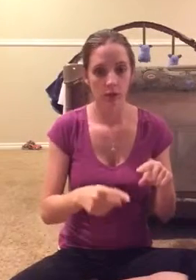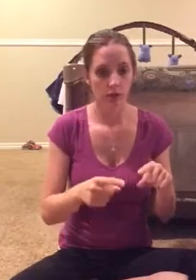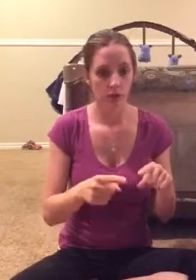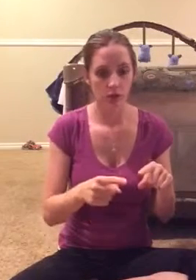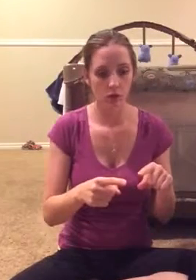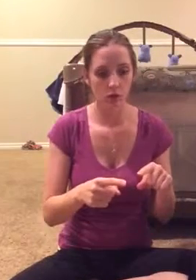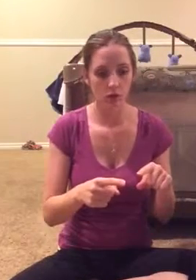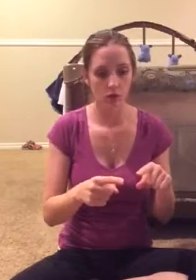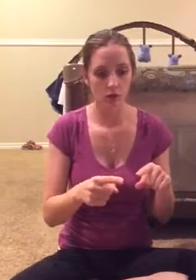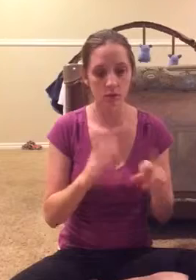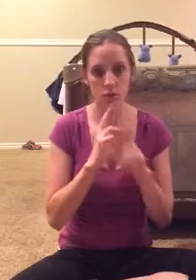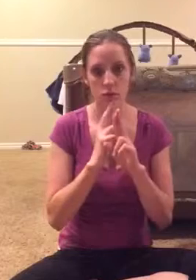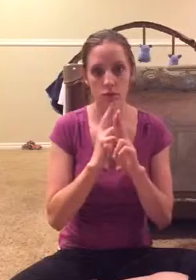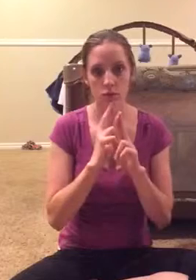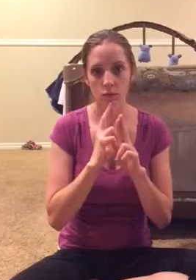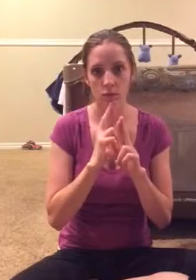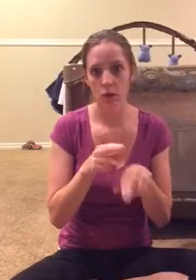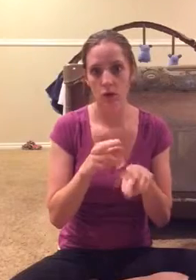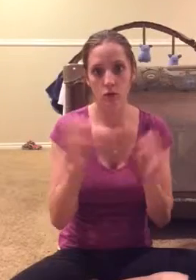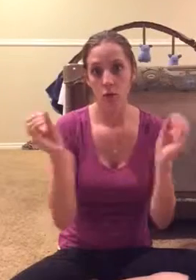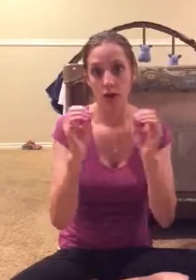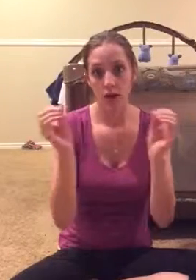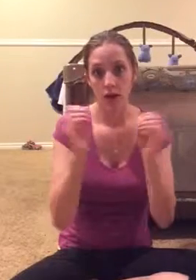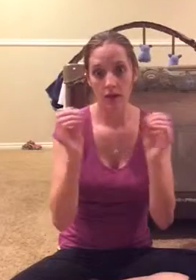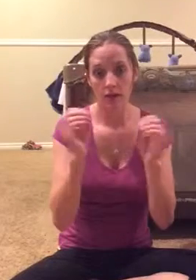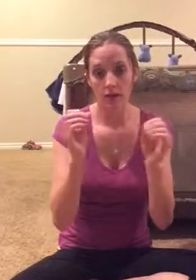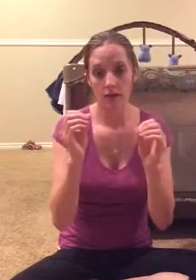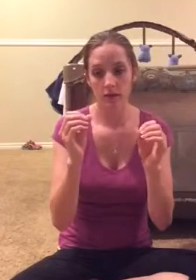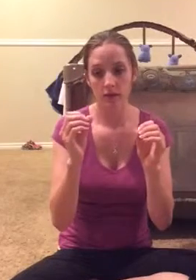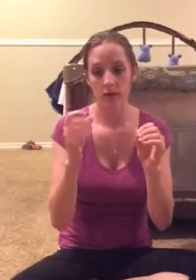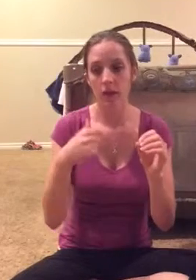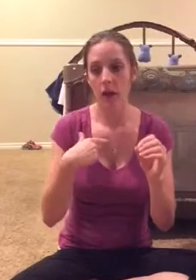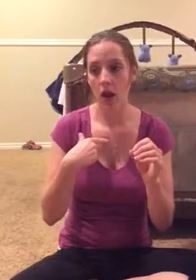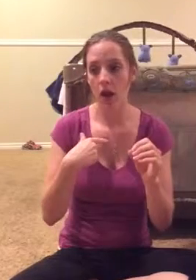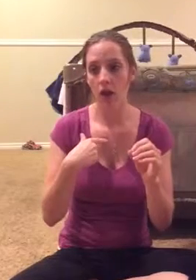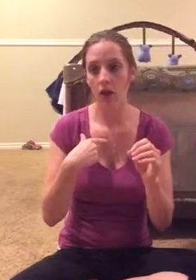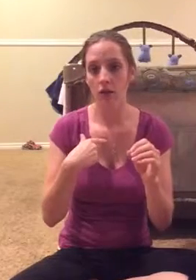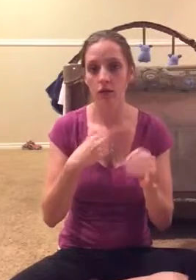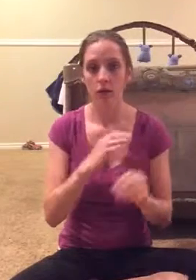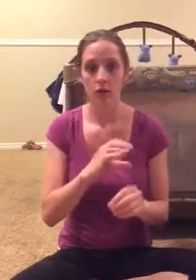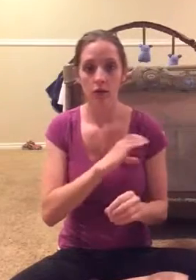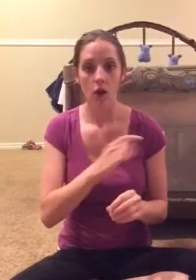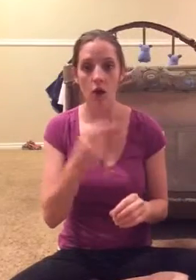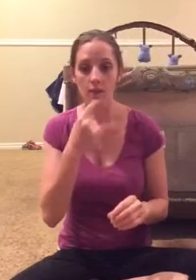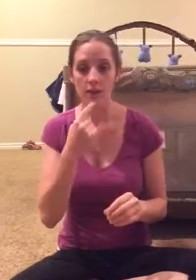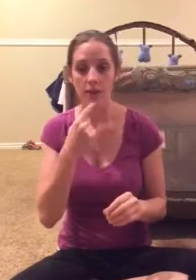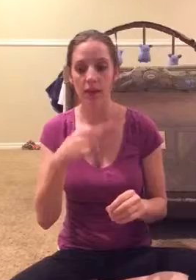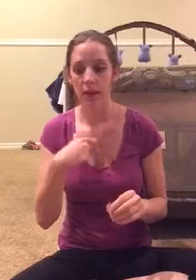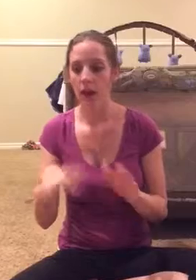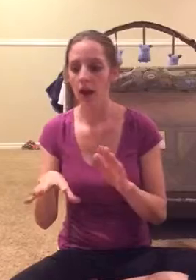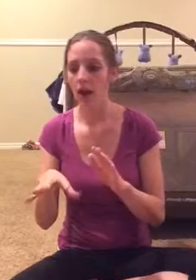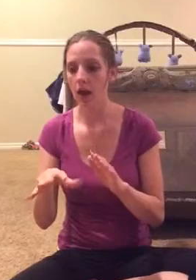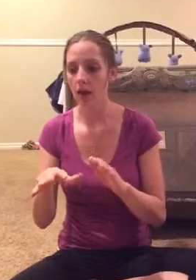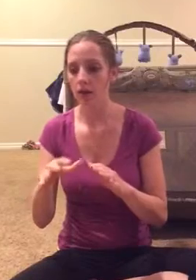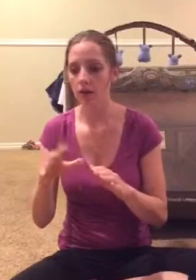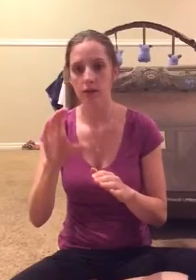I actually performed CPR on 2 of these victims, and it's difficult when it's kids. You look at the kids